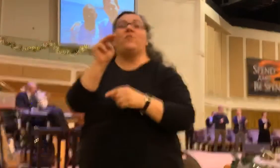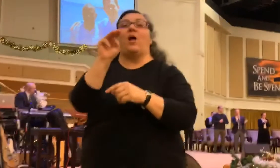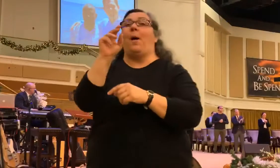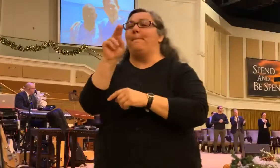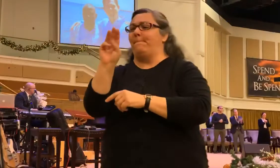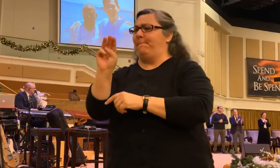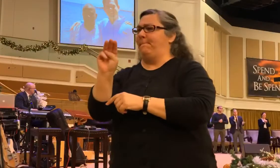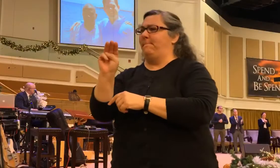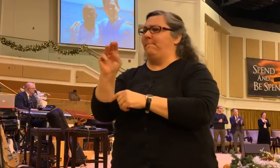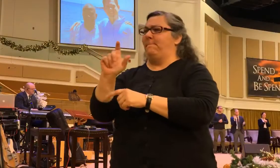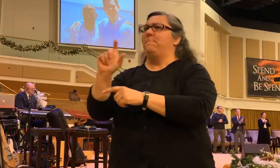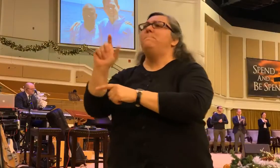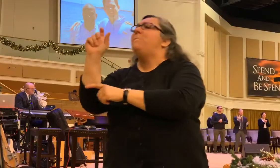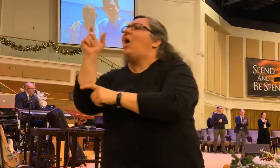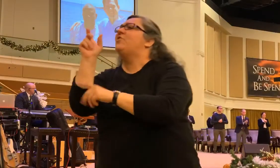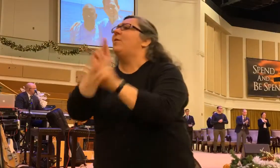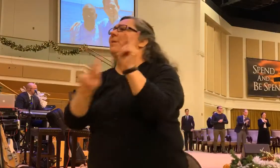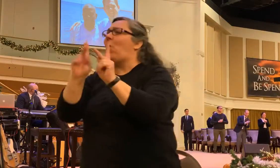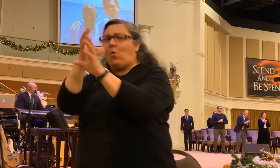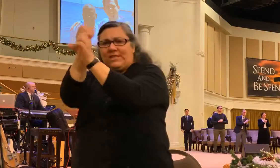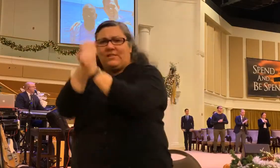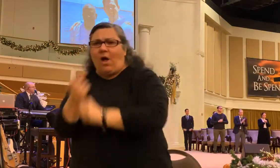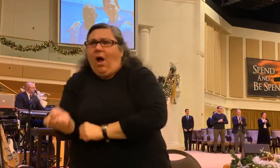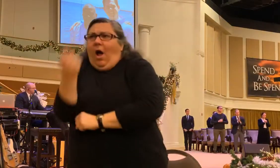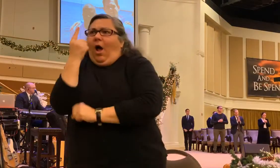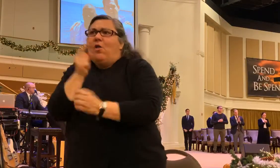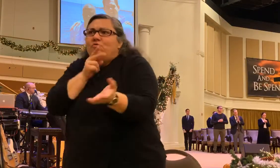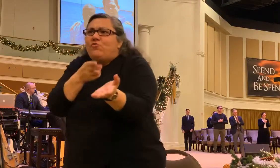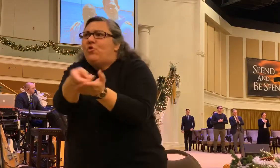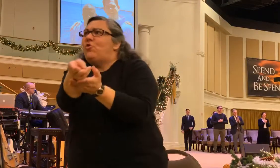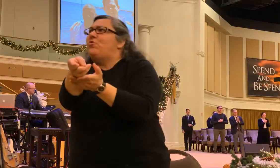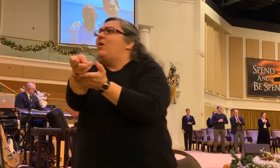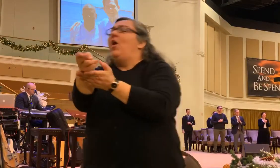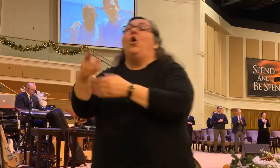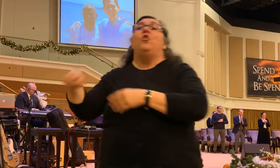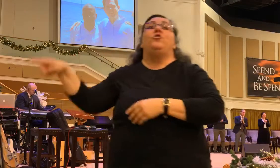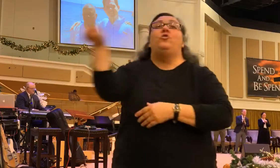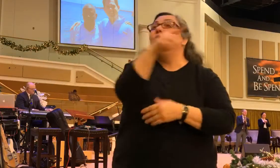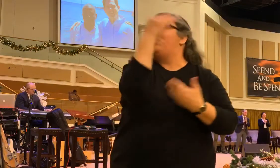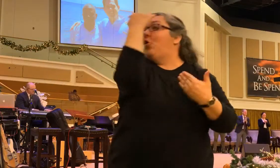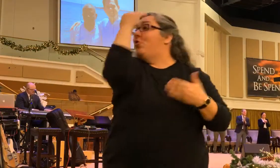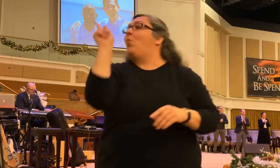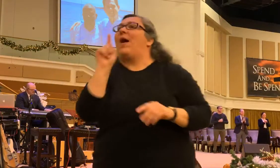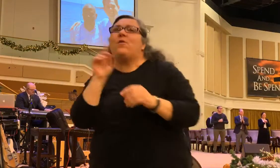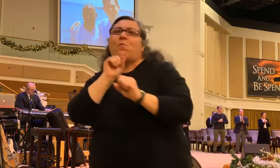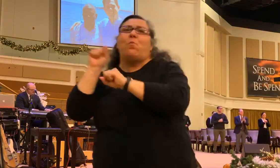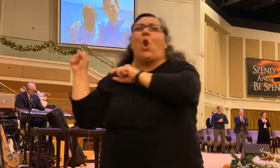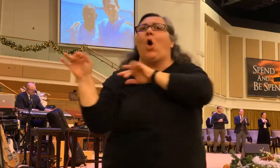Revelation, because the wind blows where it listeth. You don't know where it's blowing.